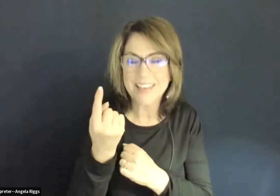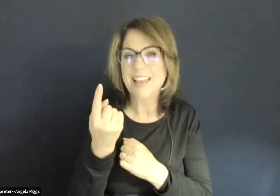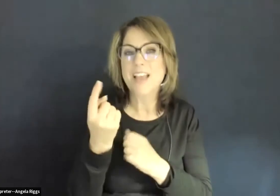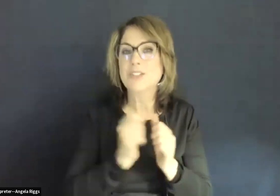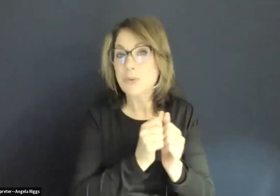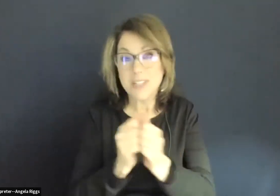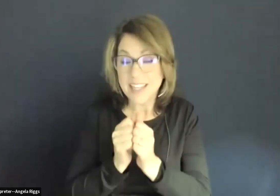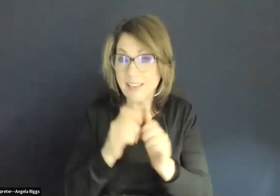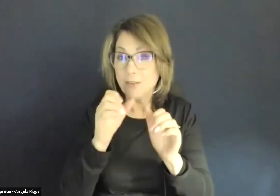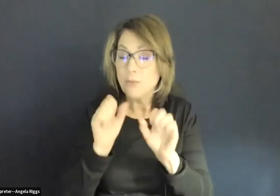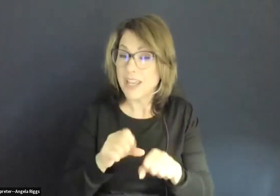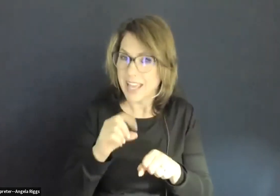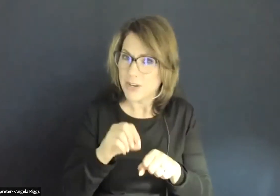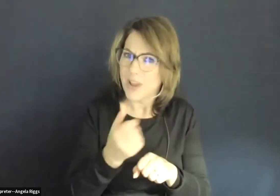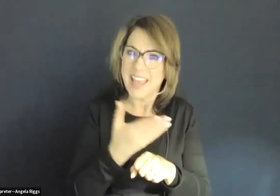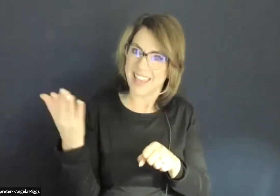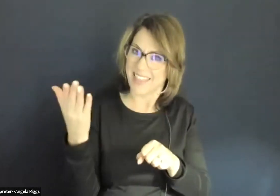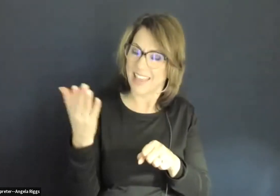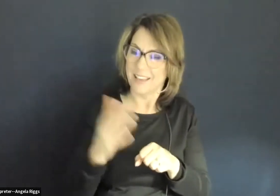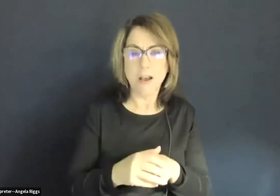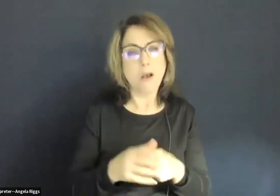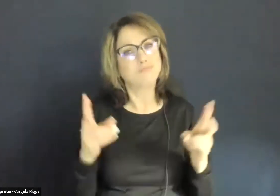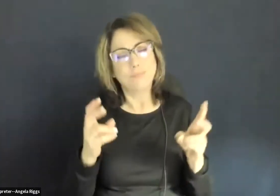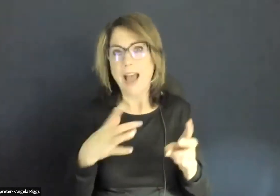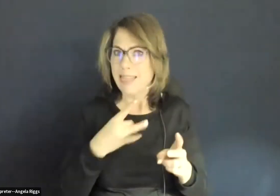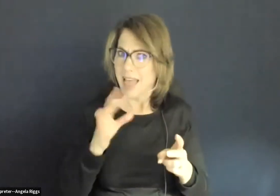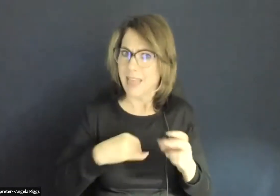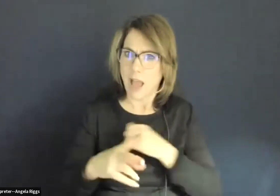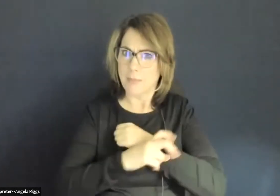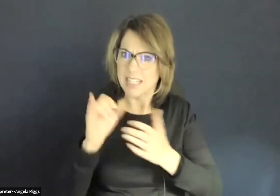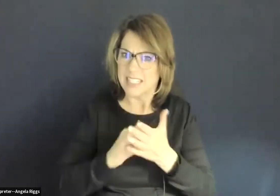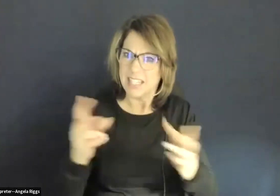anything. I like that. I like that. I'm gonna steal that.